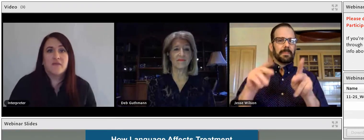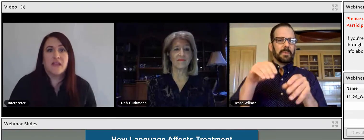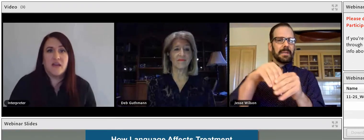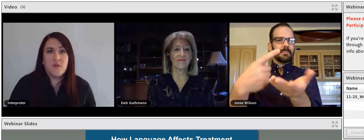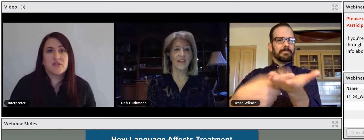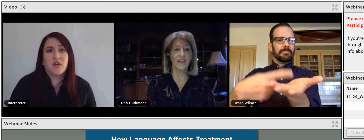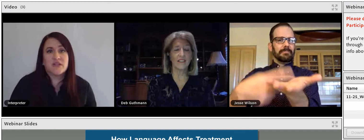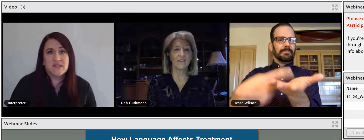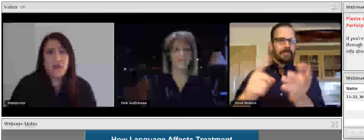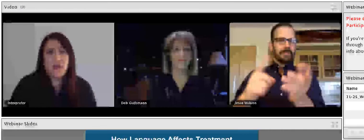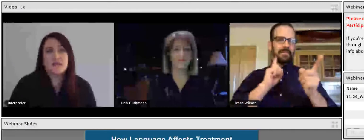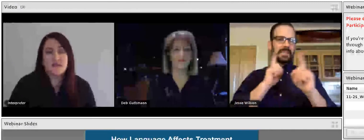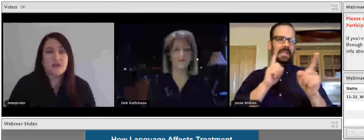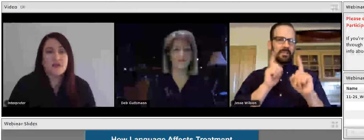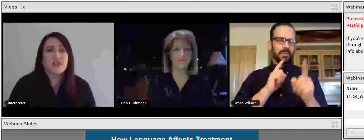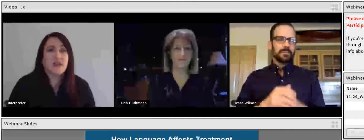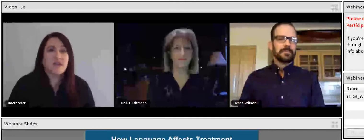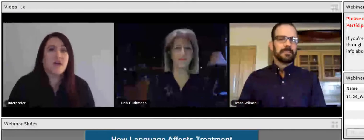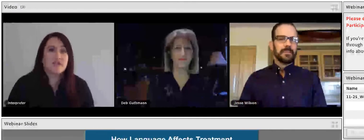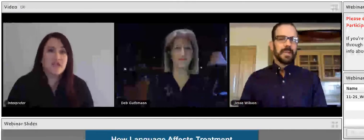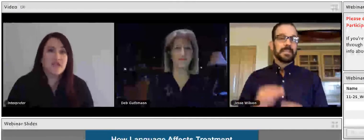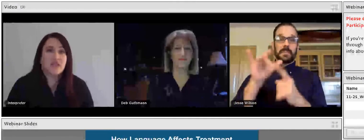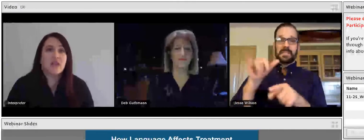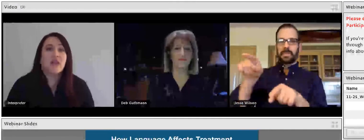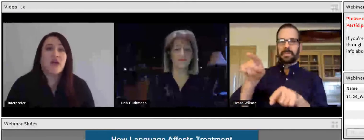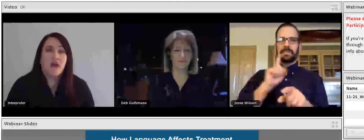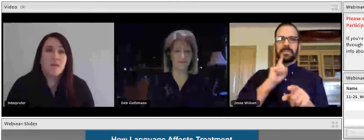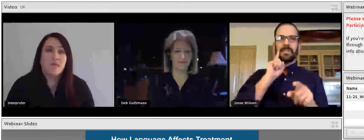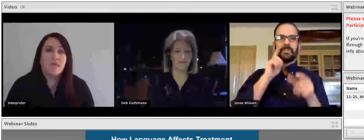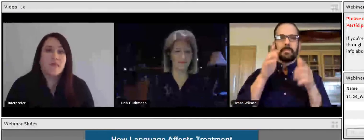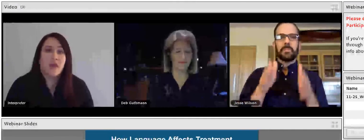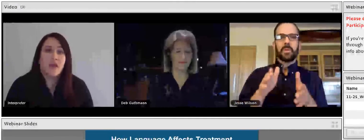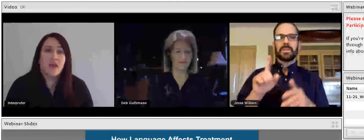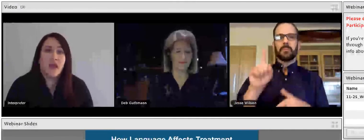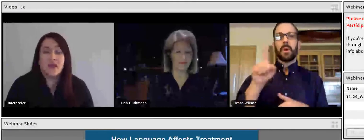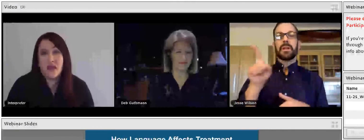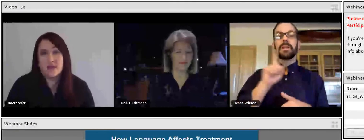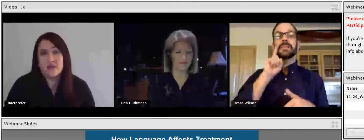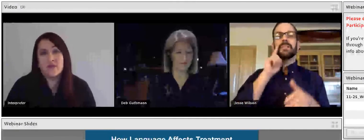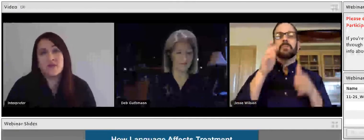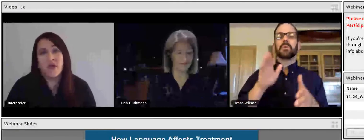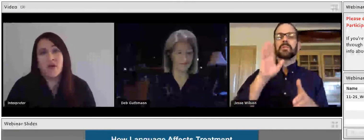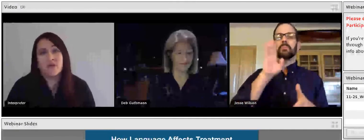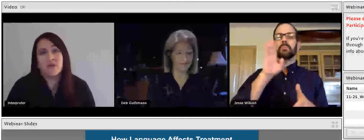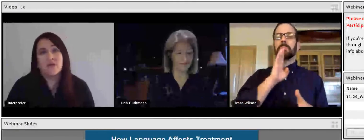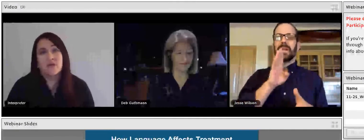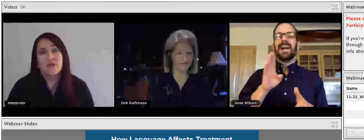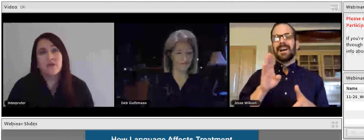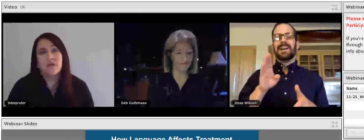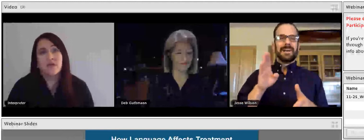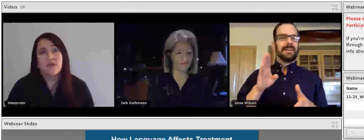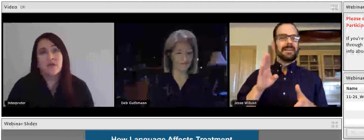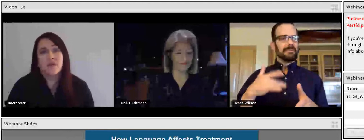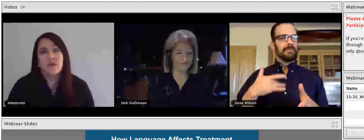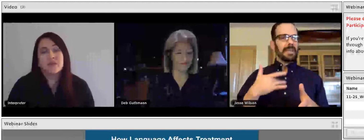task of getting people to participate in the discussion and the conversation at hand.